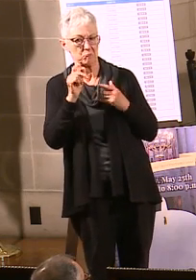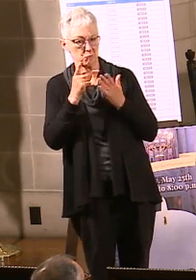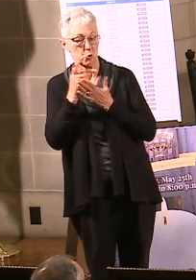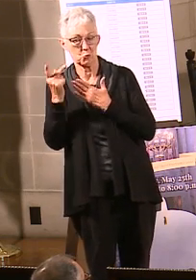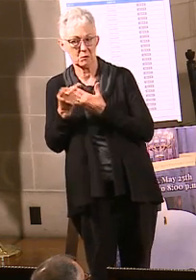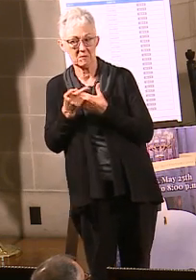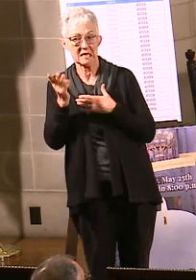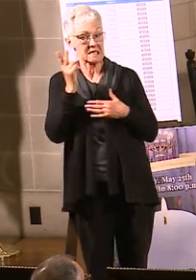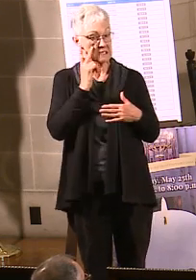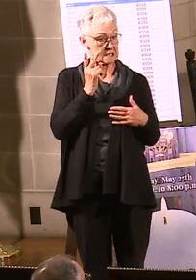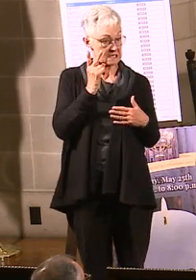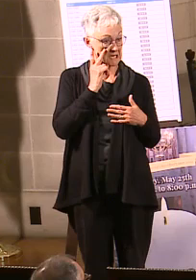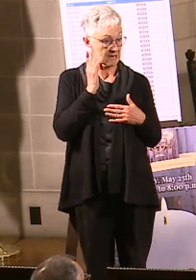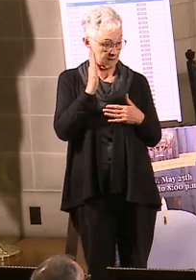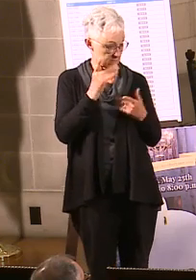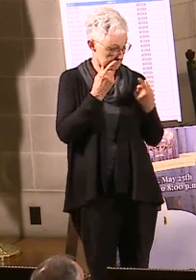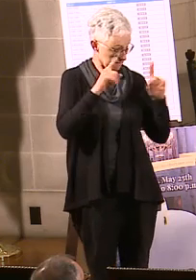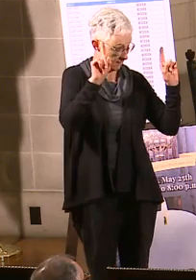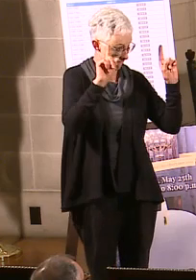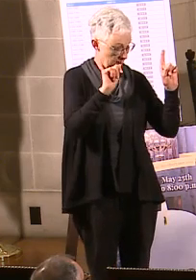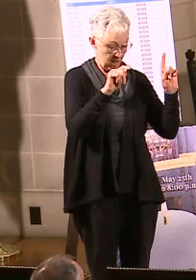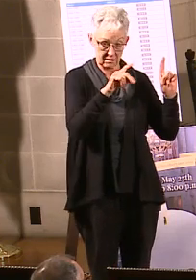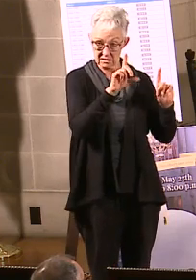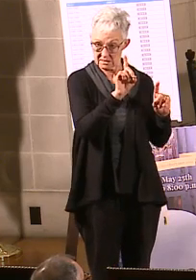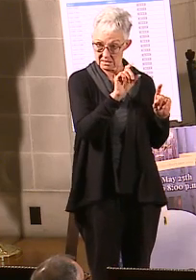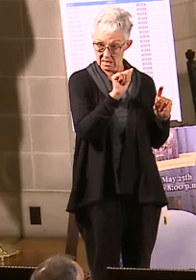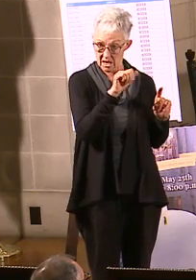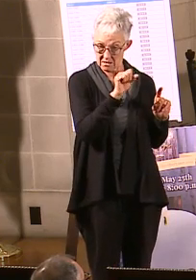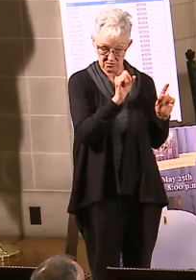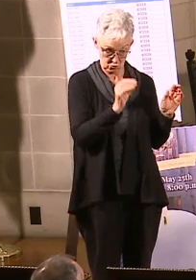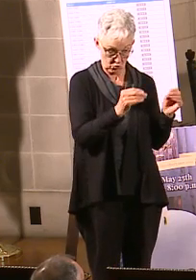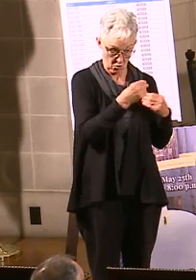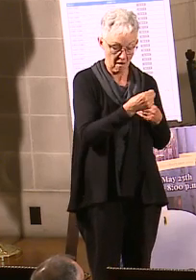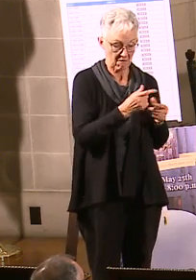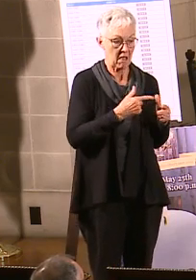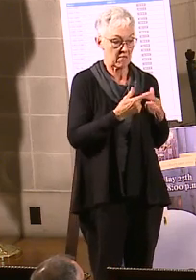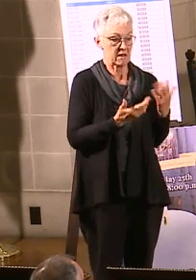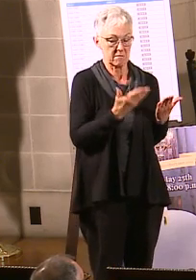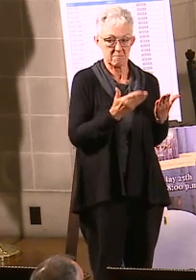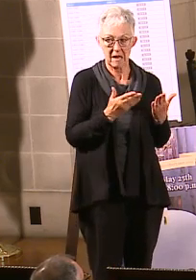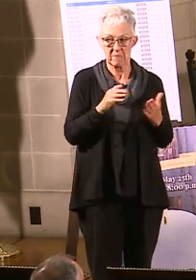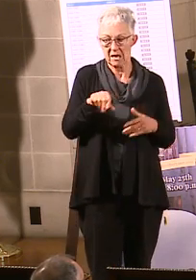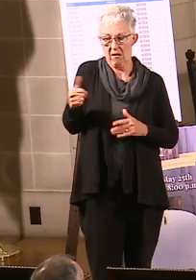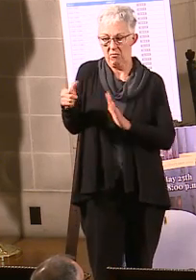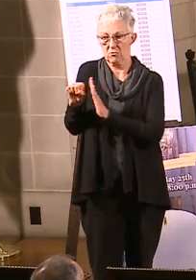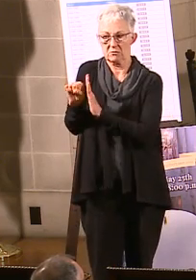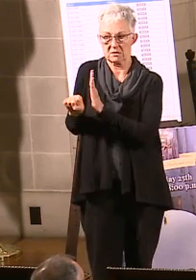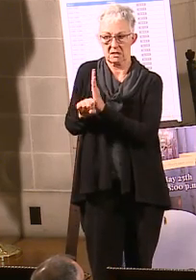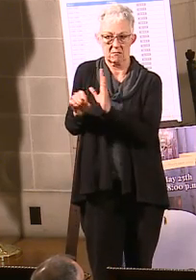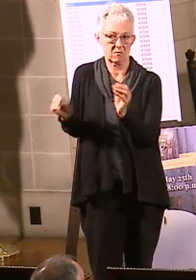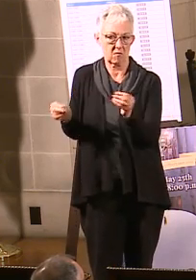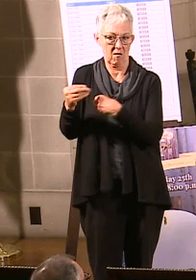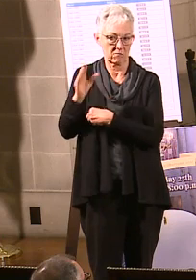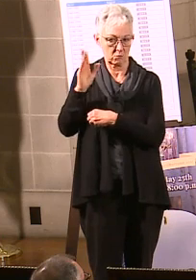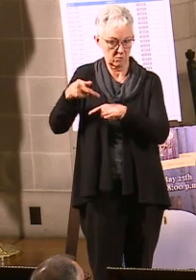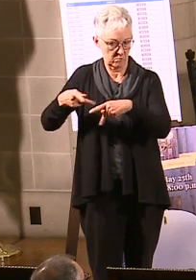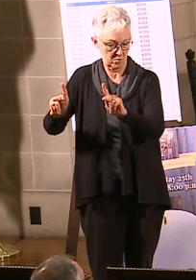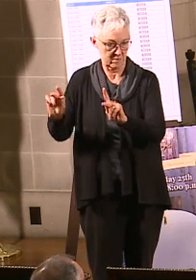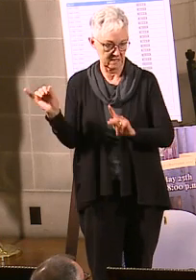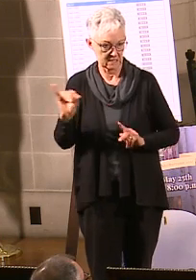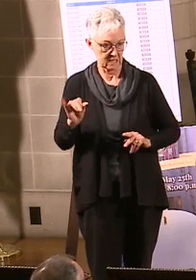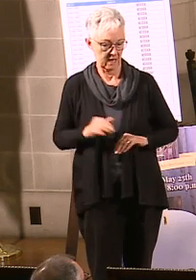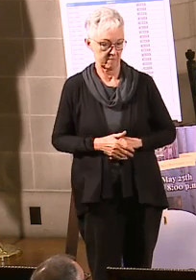opportunity to expand it broader, statewide. So again, collectively, these 4 initiatives represent a continuation of